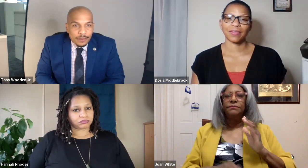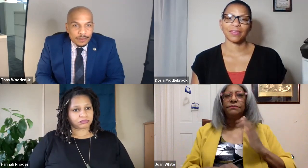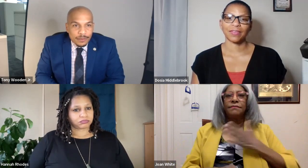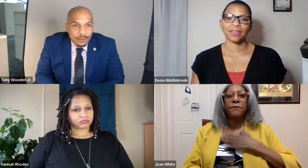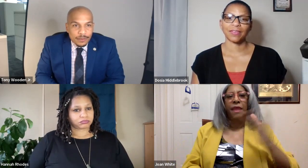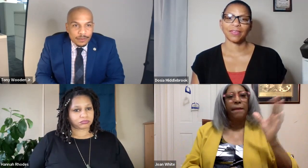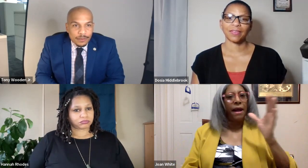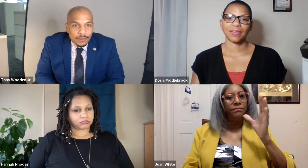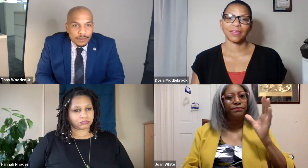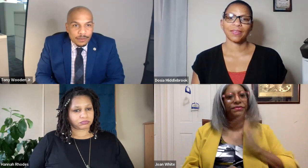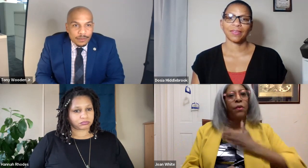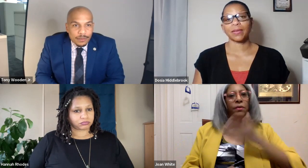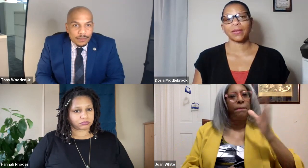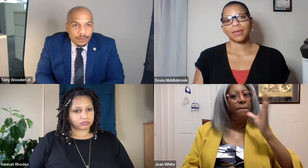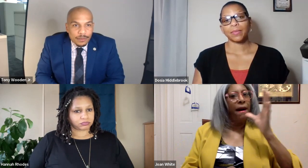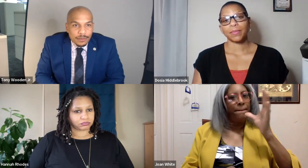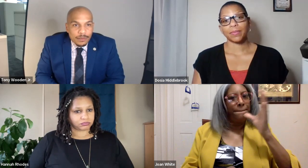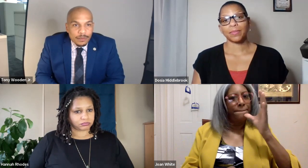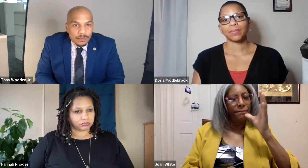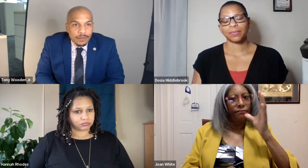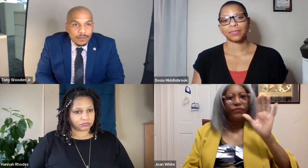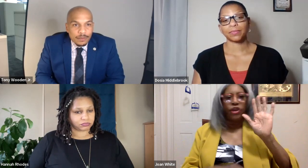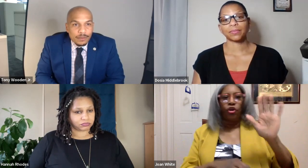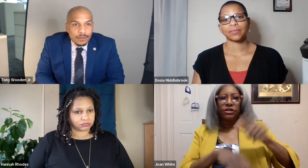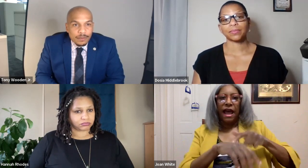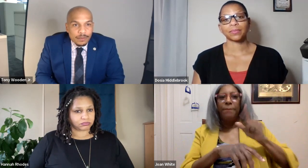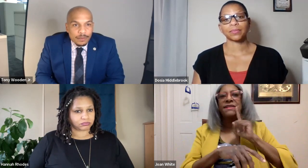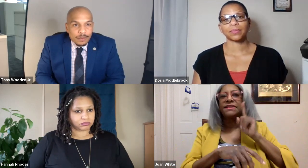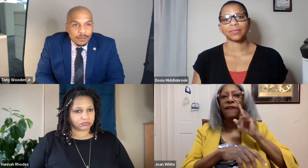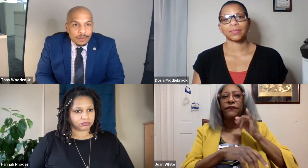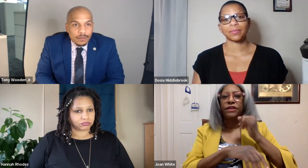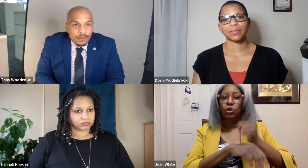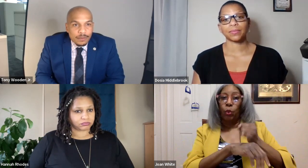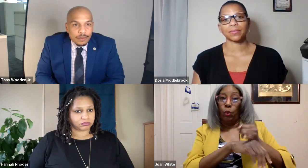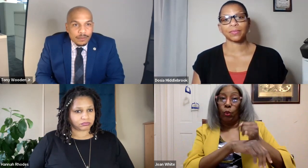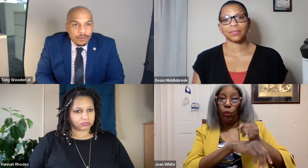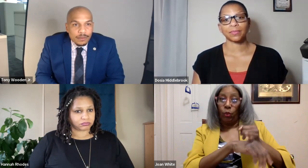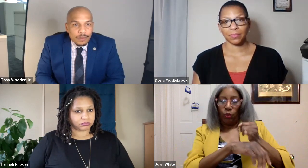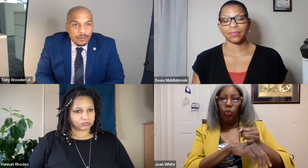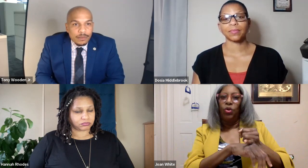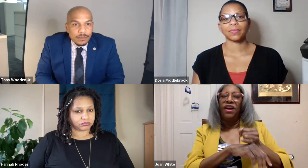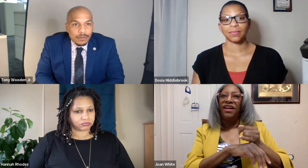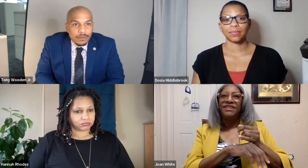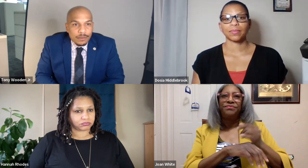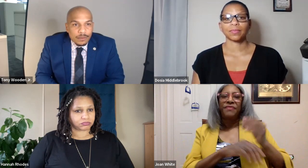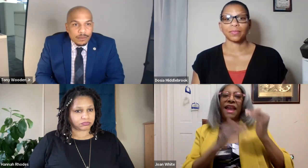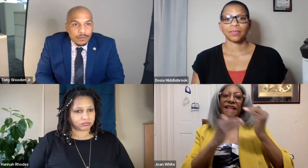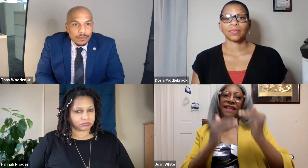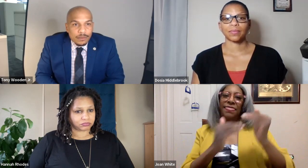everything evolves. So during, like with my mom, during that time at the deaf school,